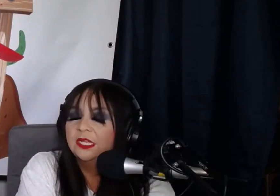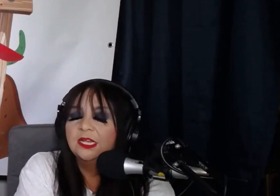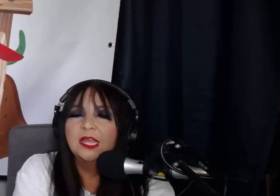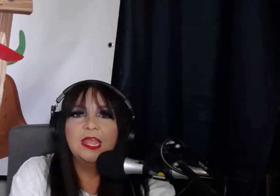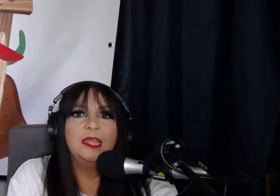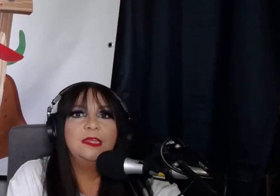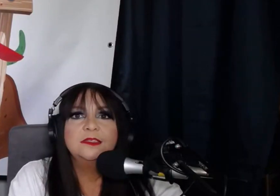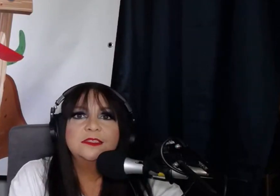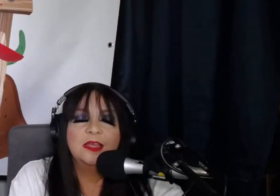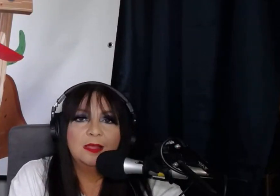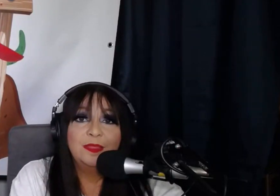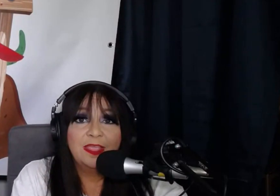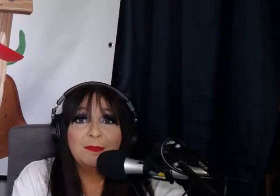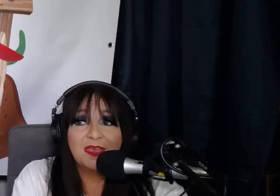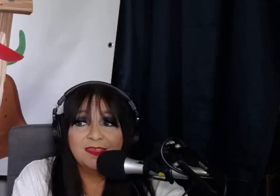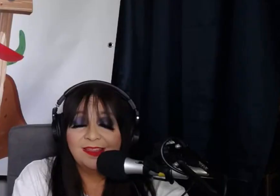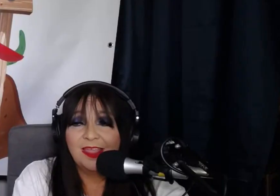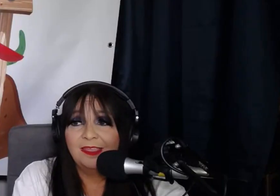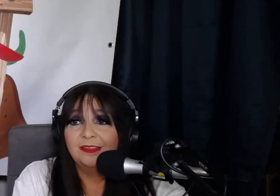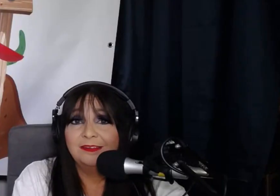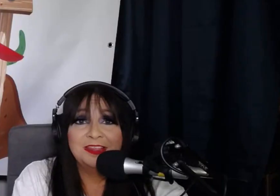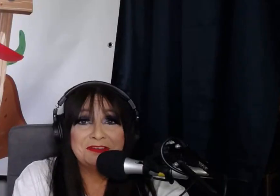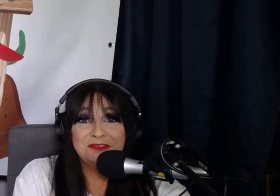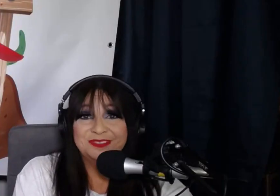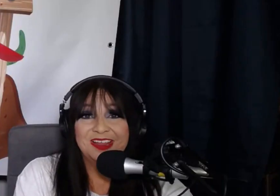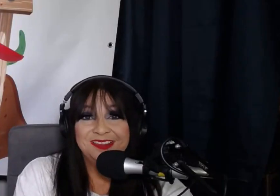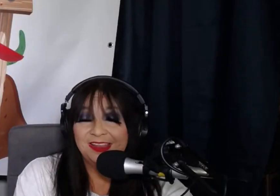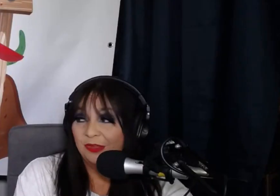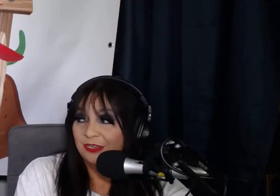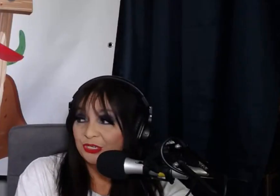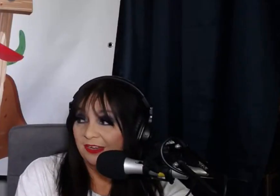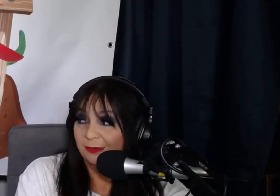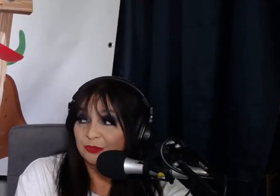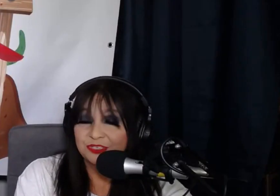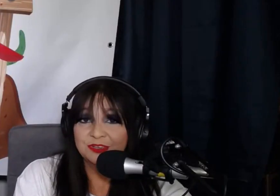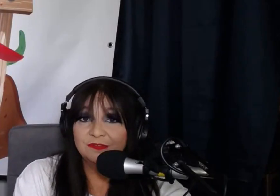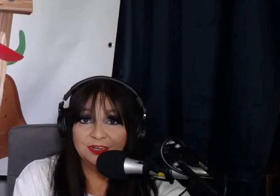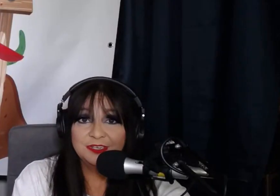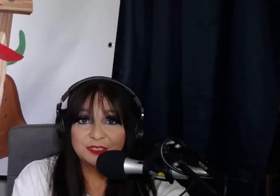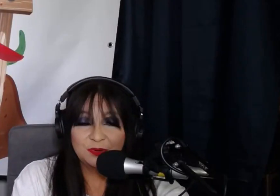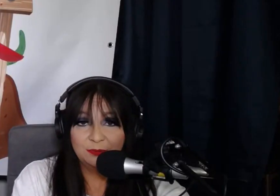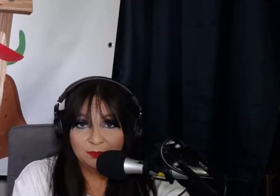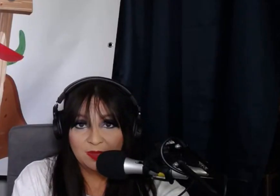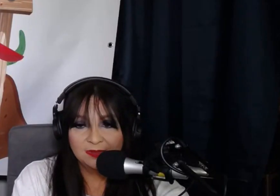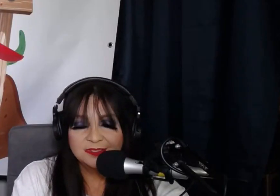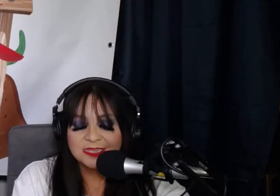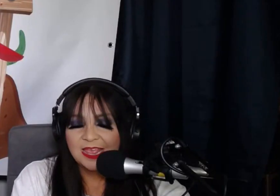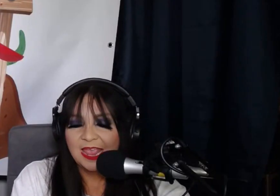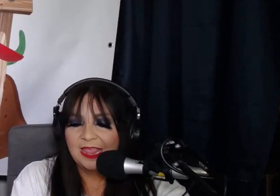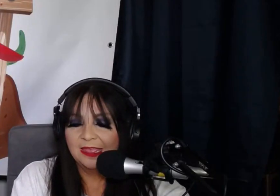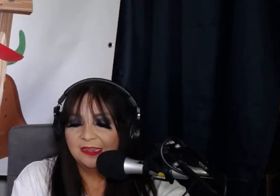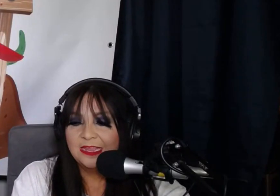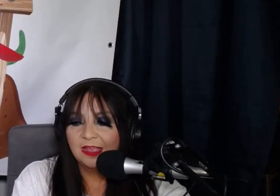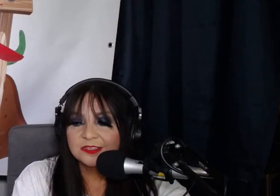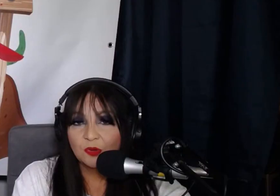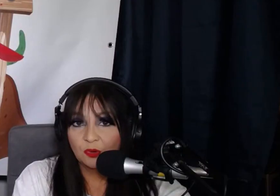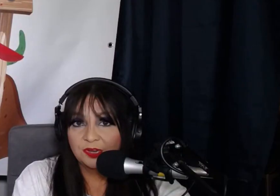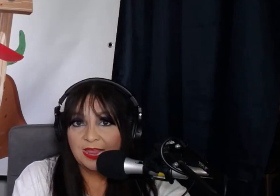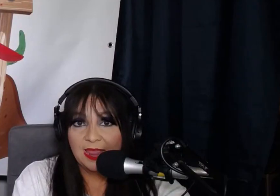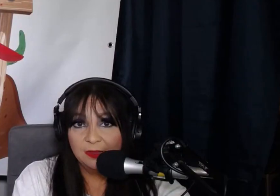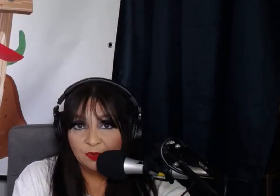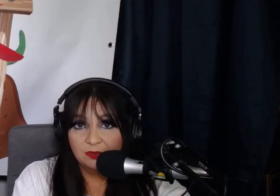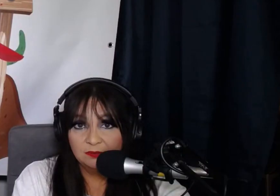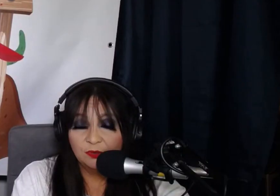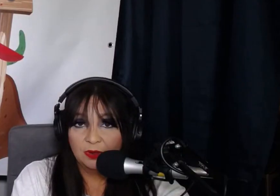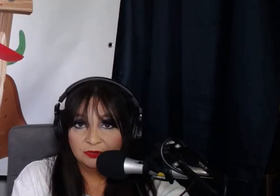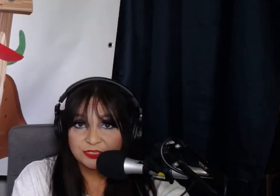Hearing impaired. And they met and he knew sign language and it was just a very sweet romance. And he has a